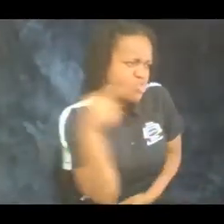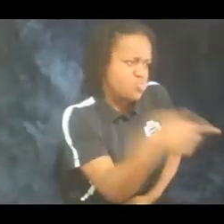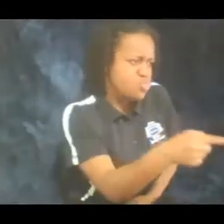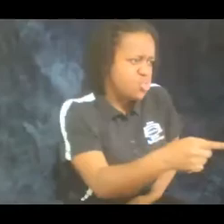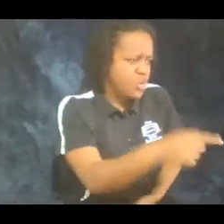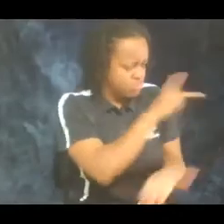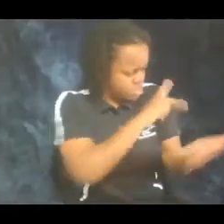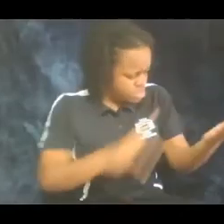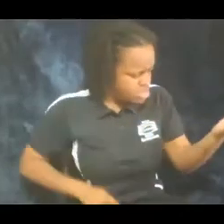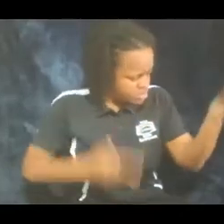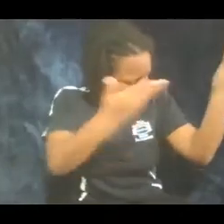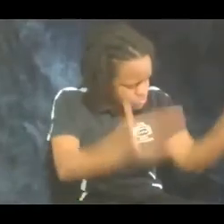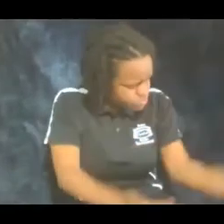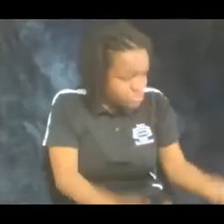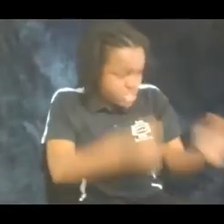king.